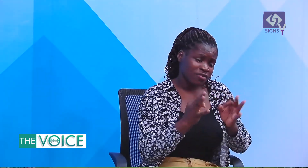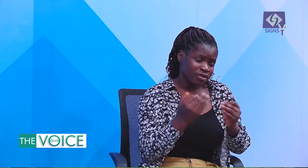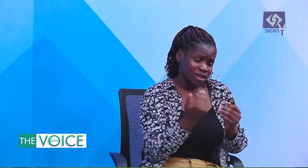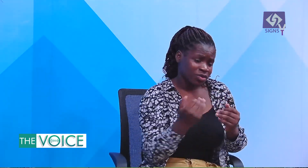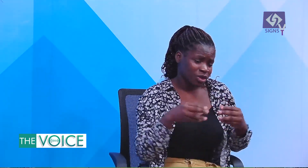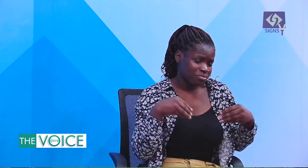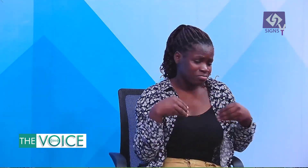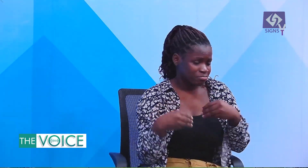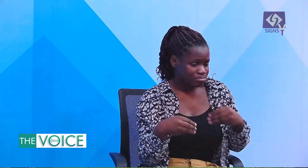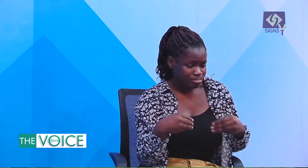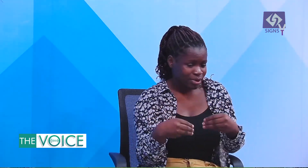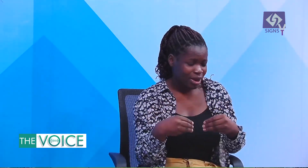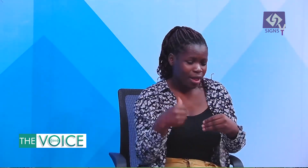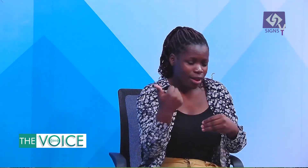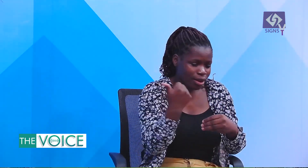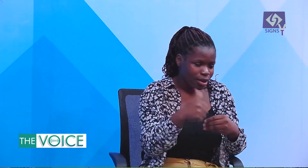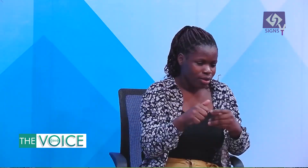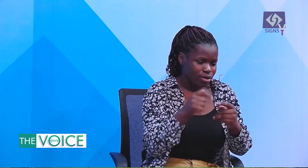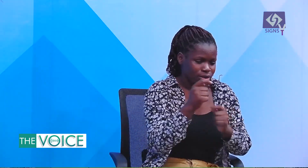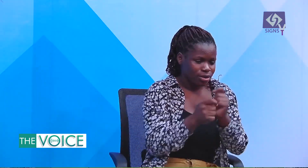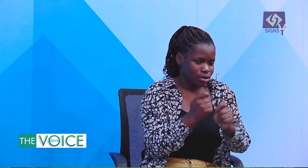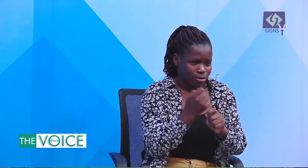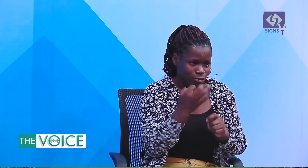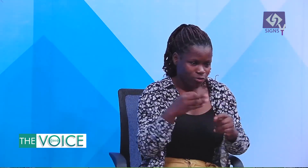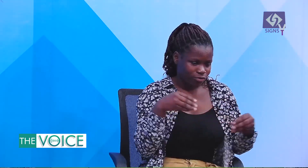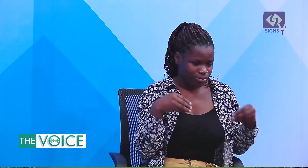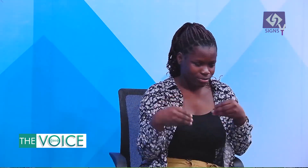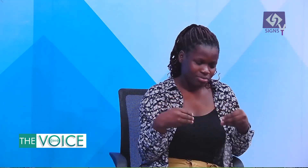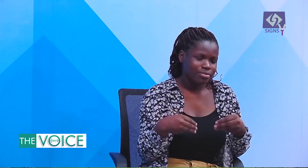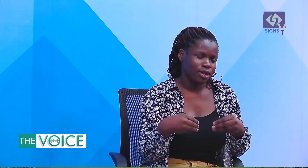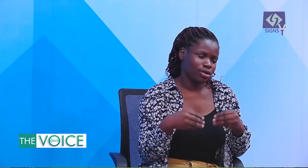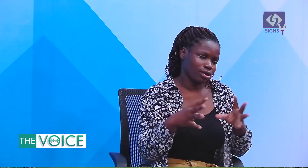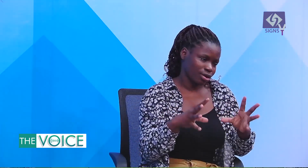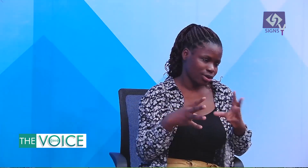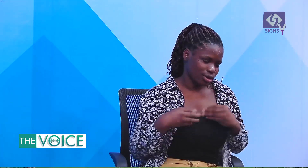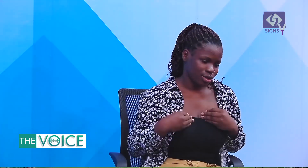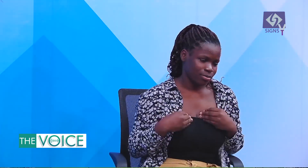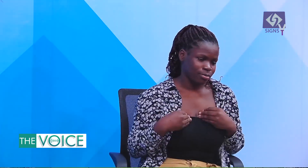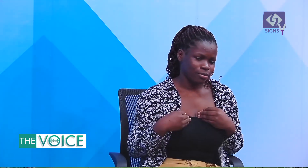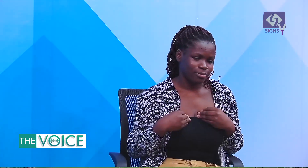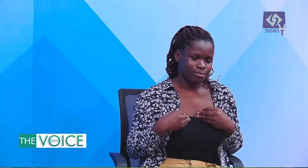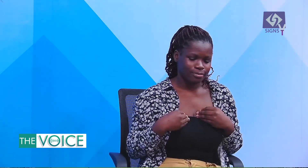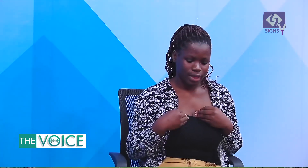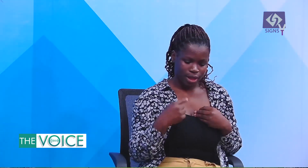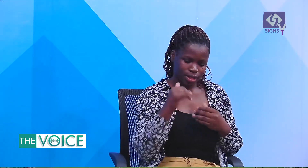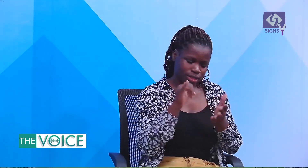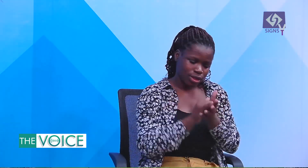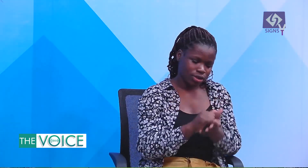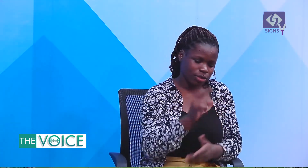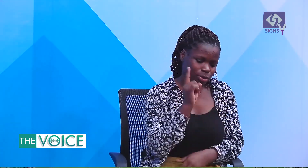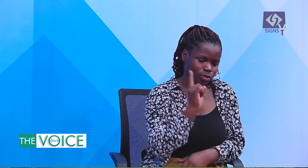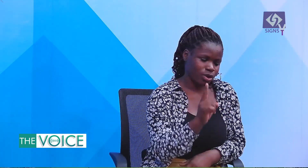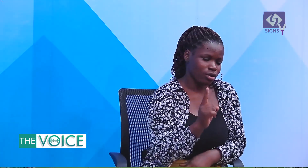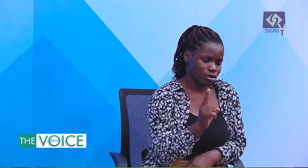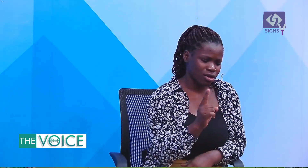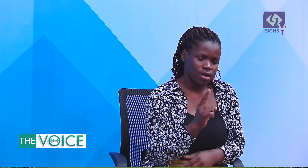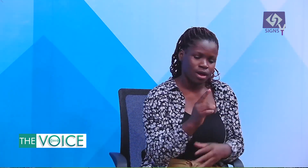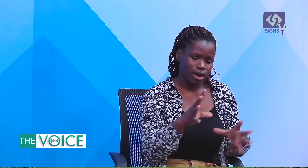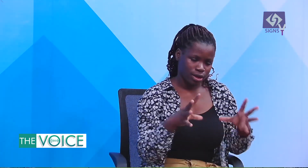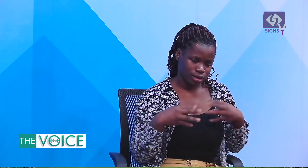these are your children. If your child has any type of a disability, please accept this child. That will be my